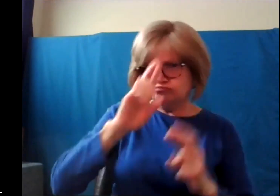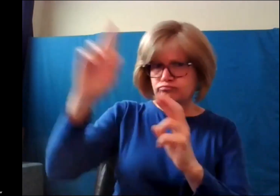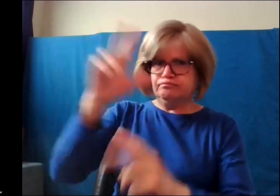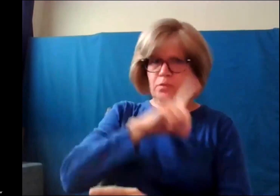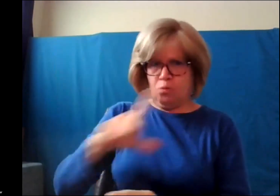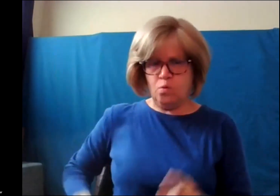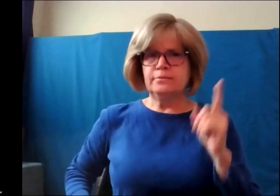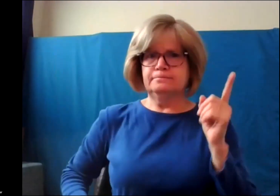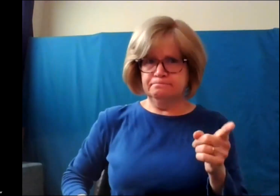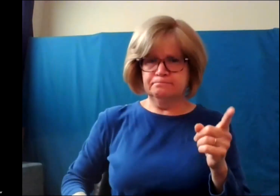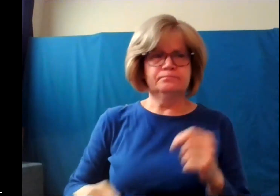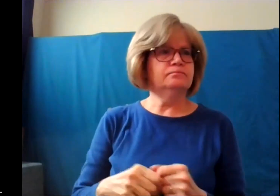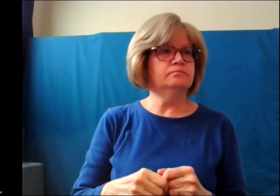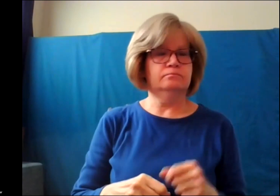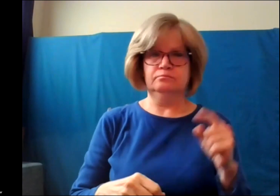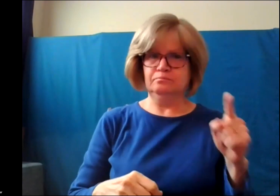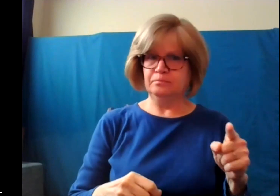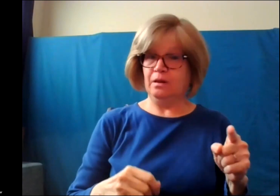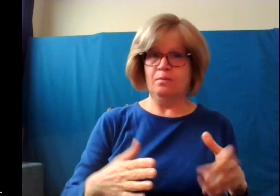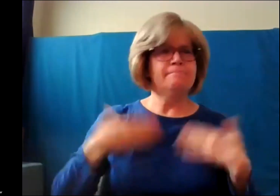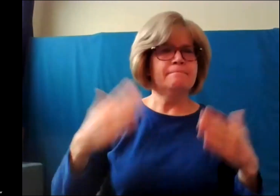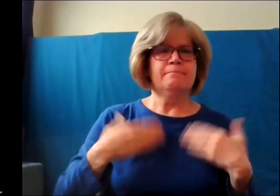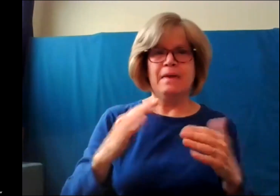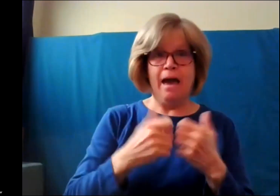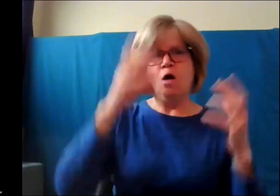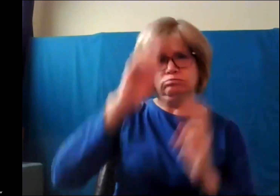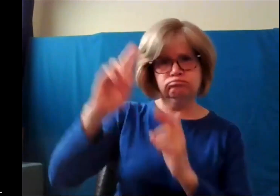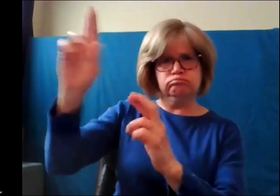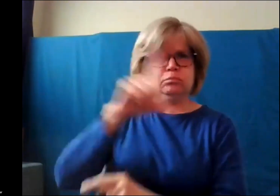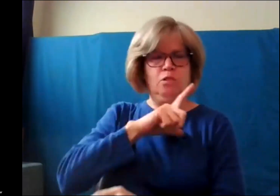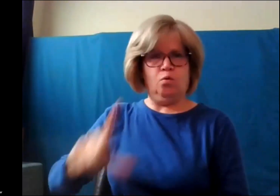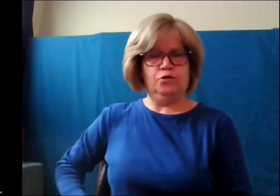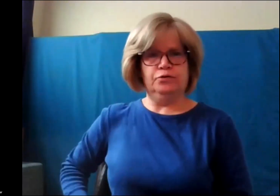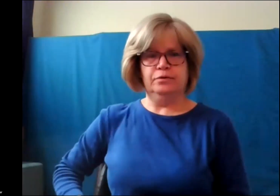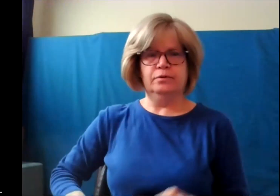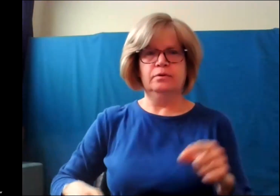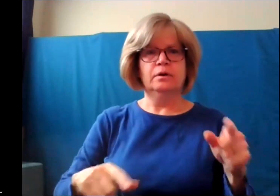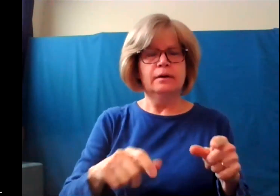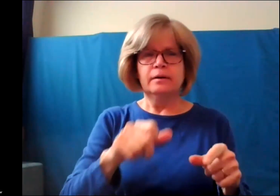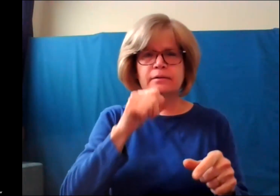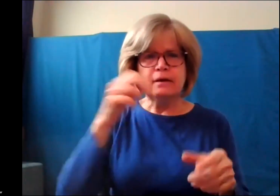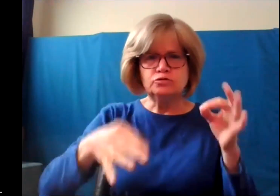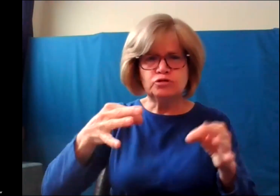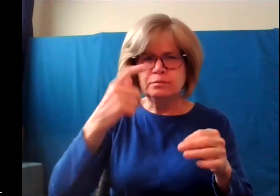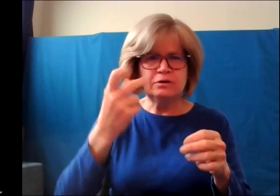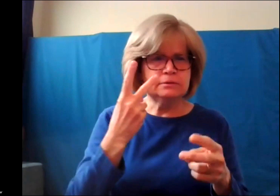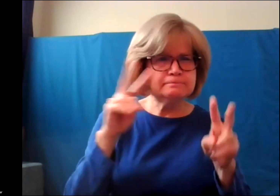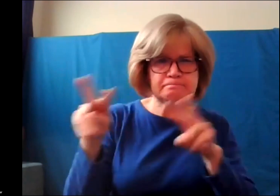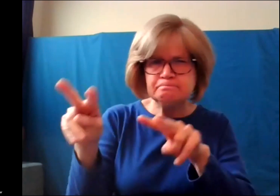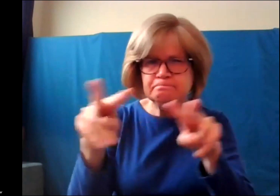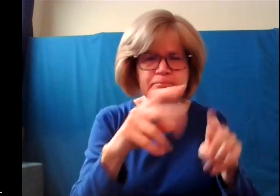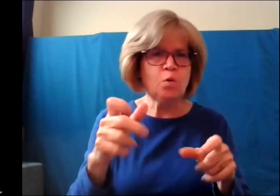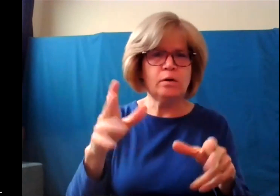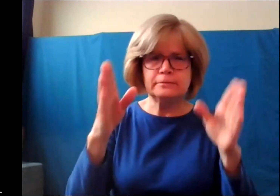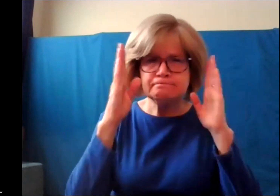Lord. His delight shall be in the fear of the Lord. He shall not judge by what his eyes see, or decide by what